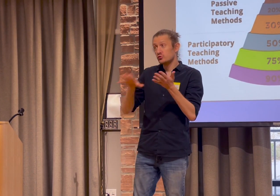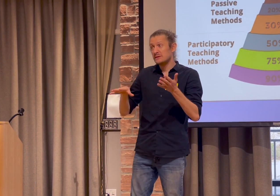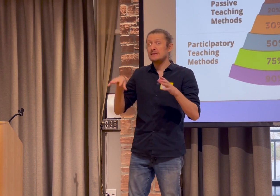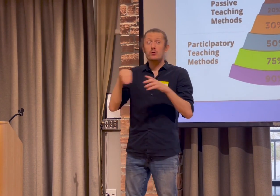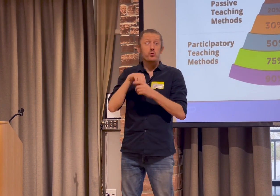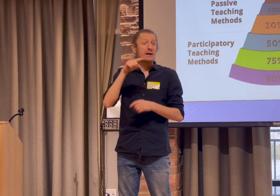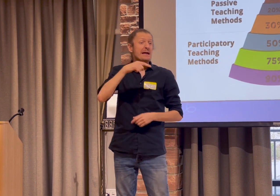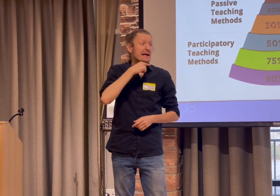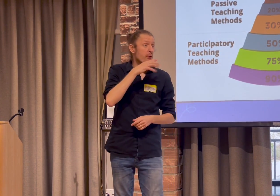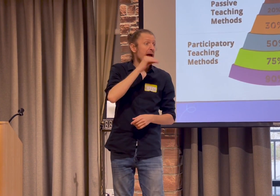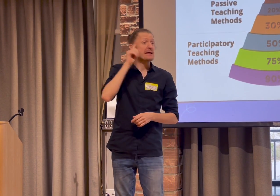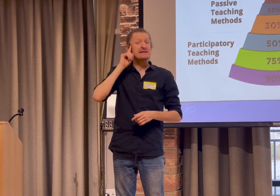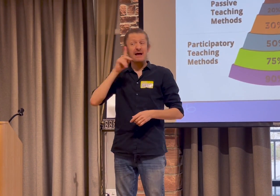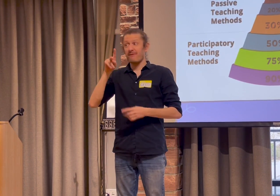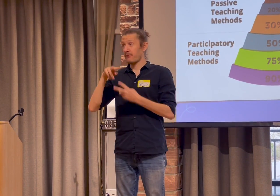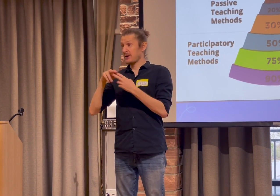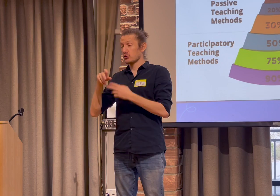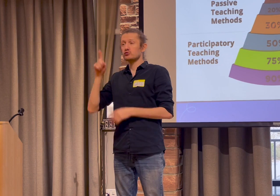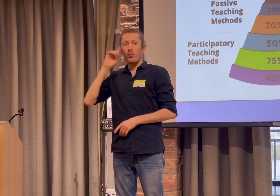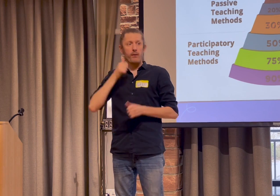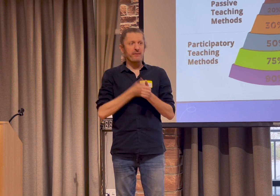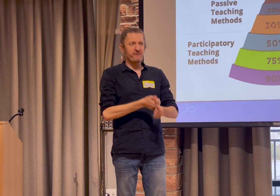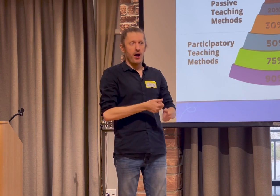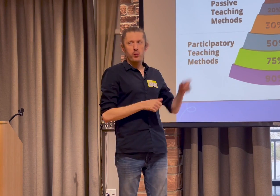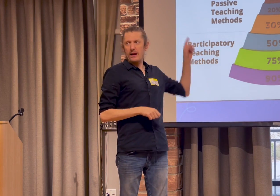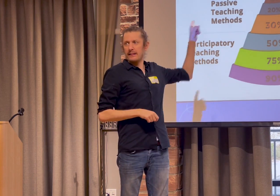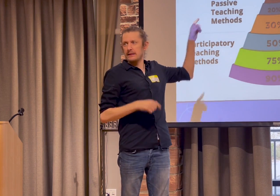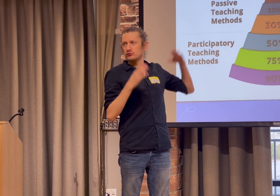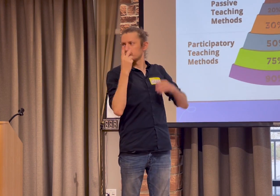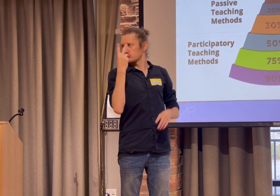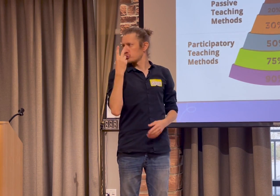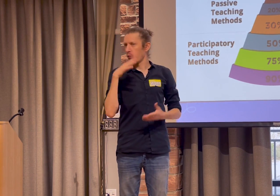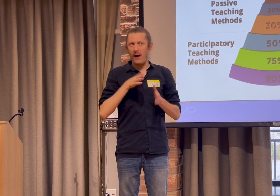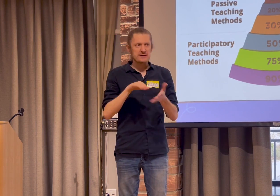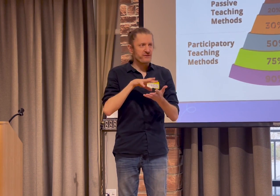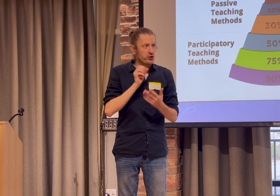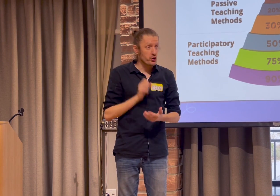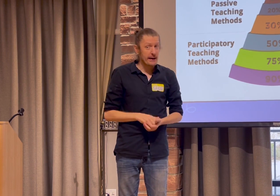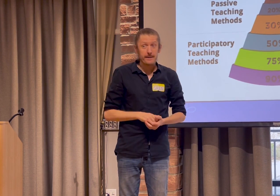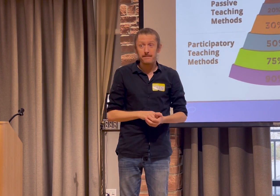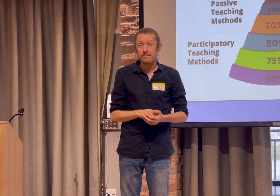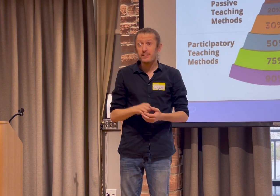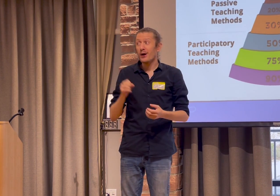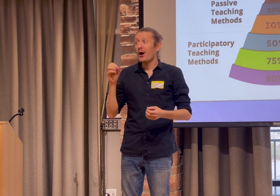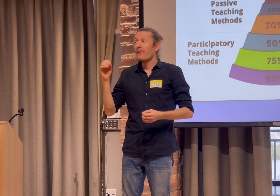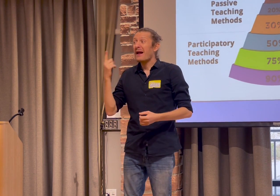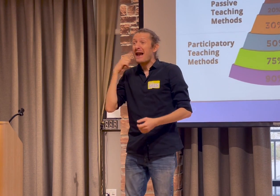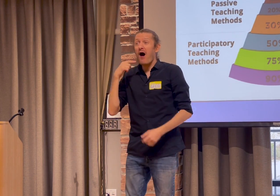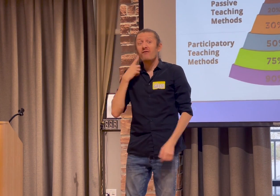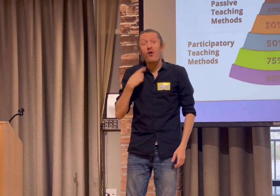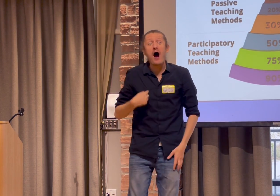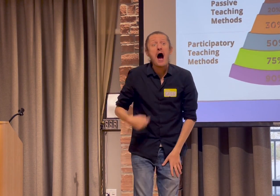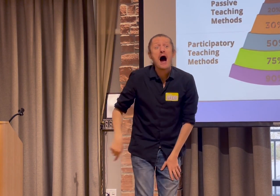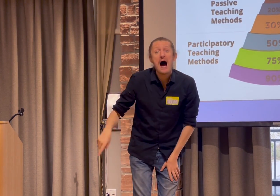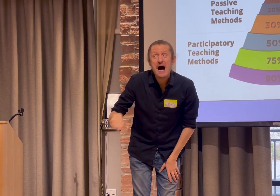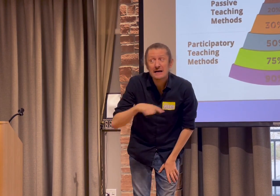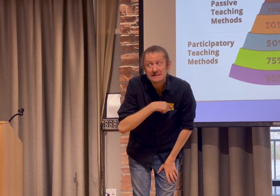Reading gets you about 10% retention. Most college students, hearing and deaf people, will